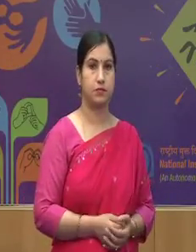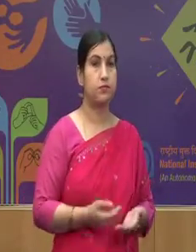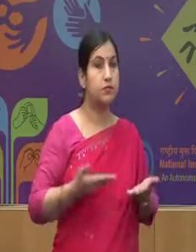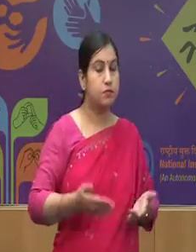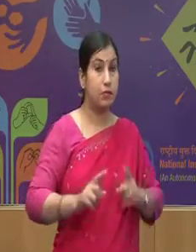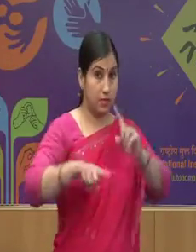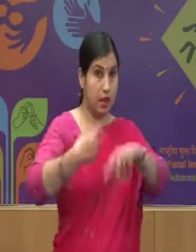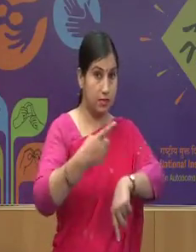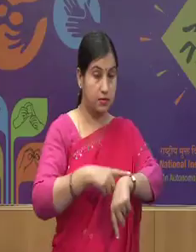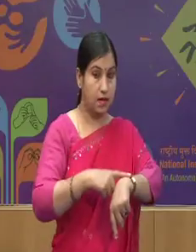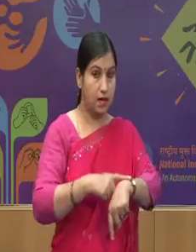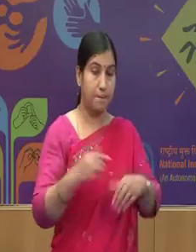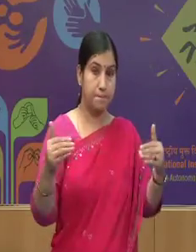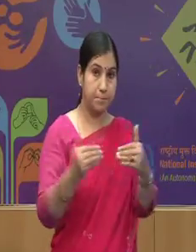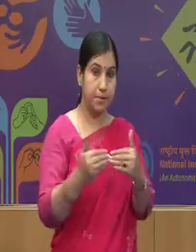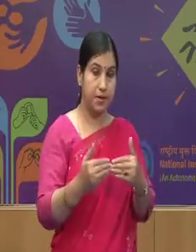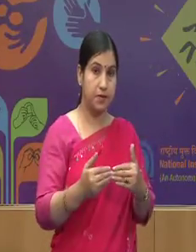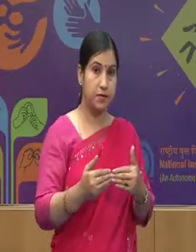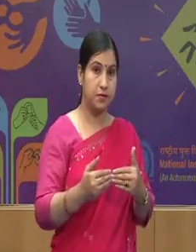Till we meet next time, take care and bye.